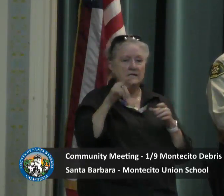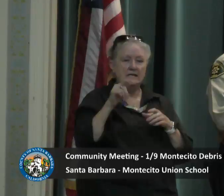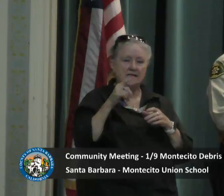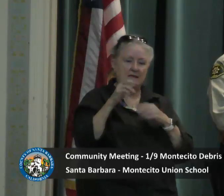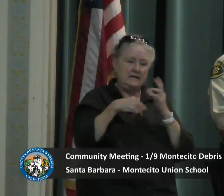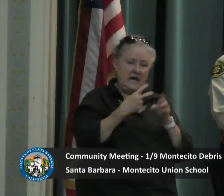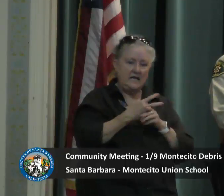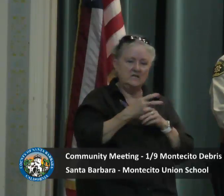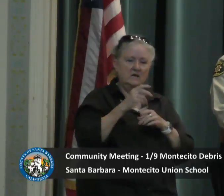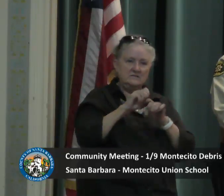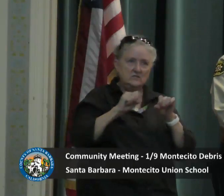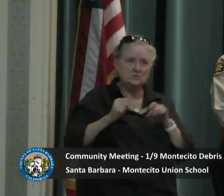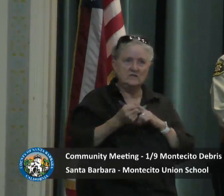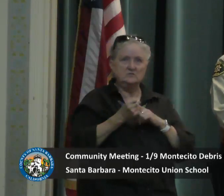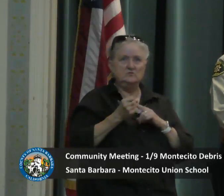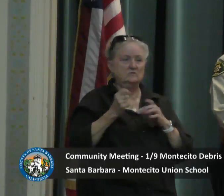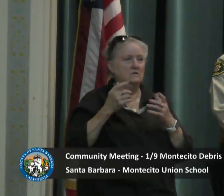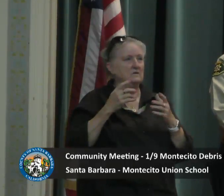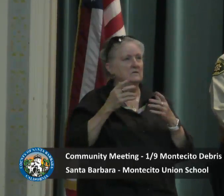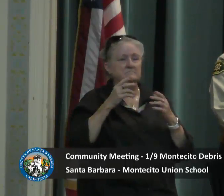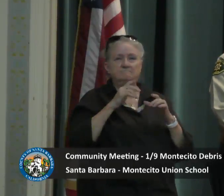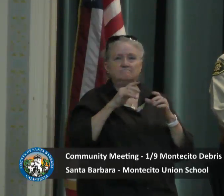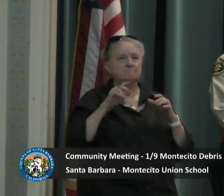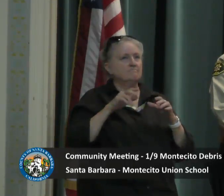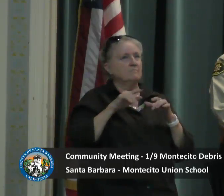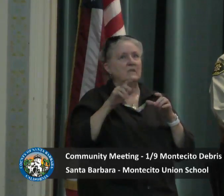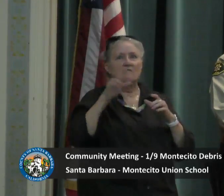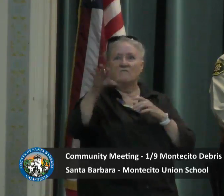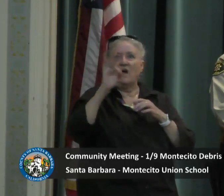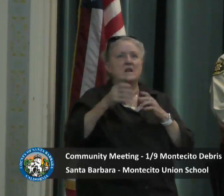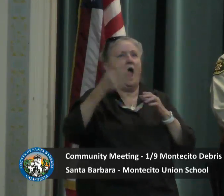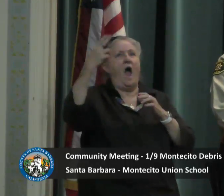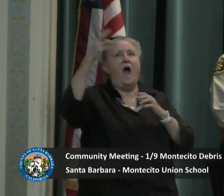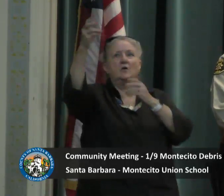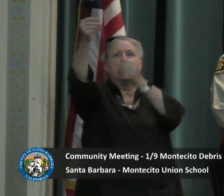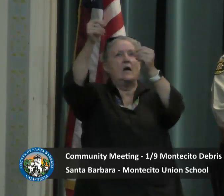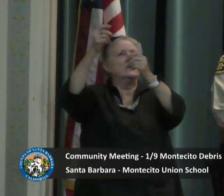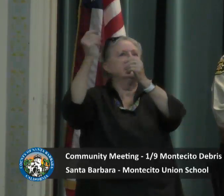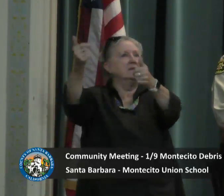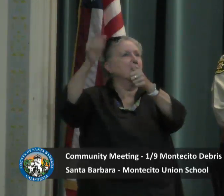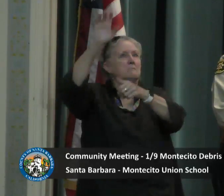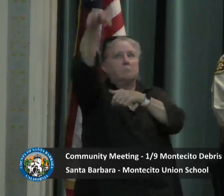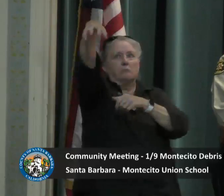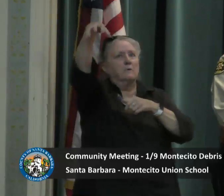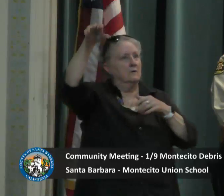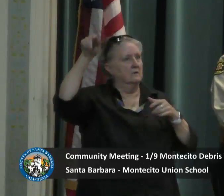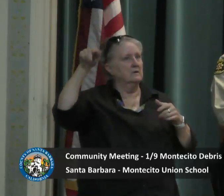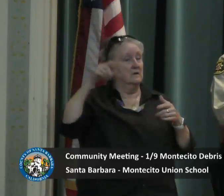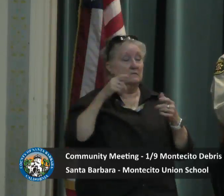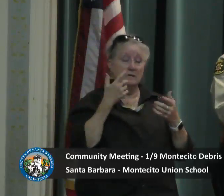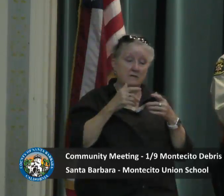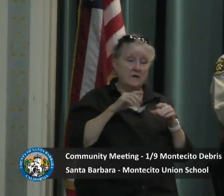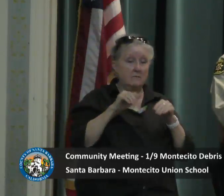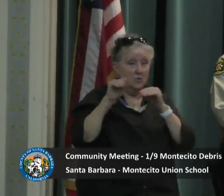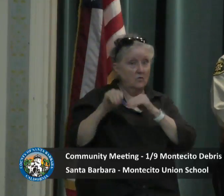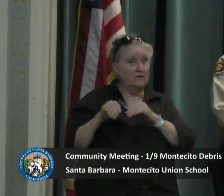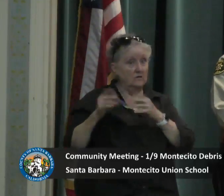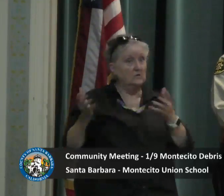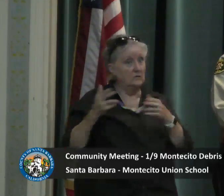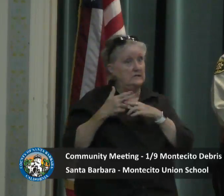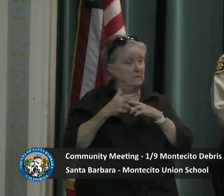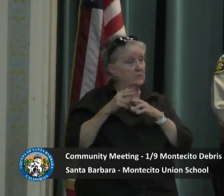to seek high ground. That could be by moving to a temporary refuge area, a place like the